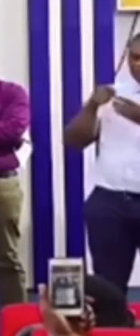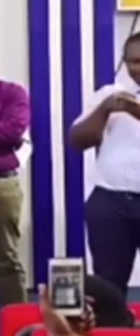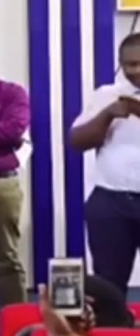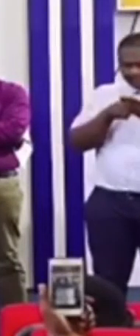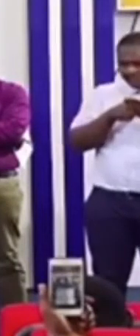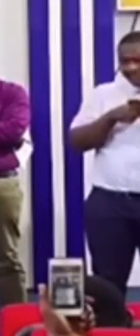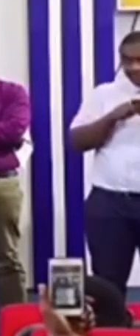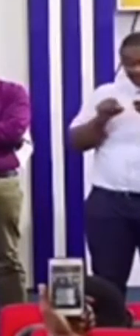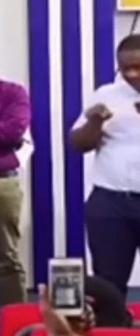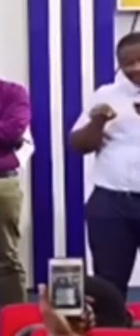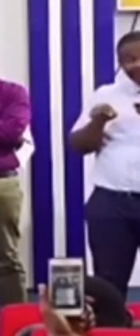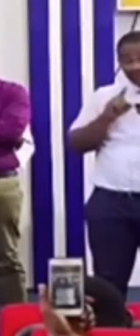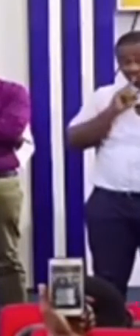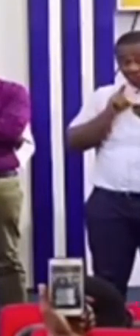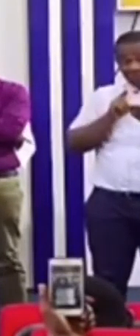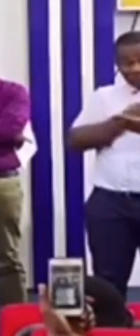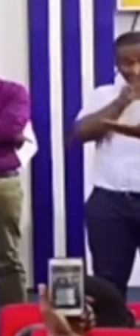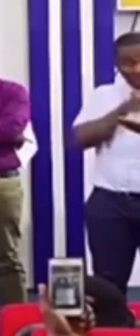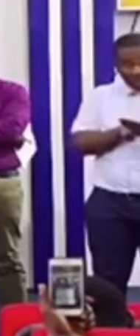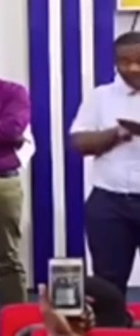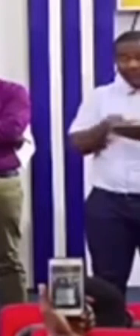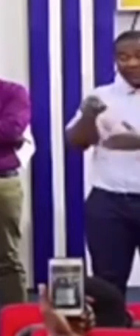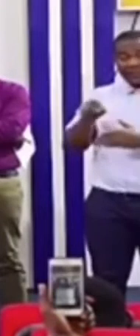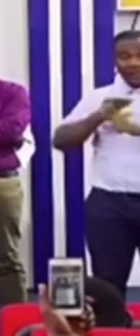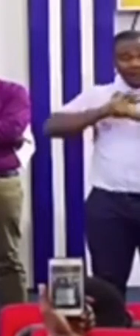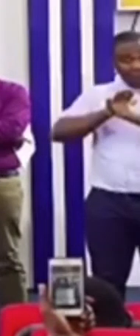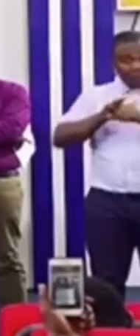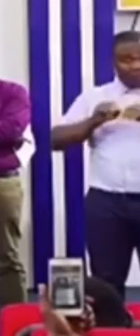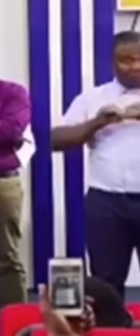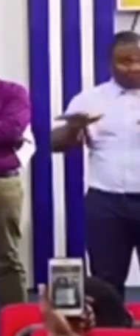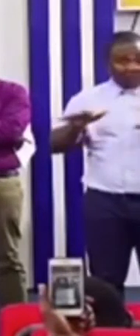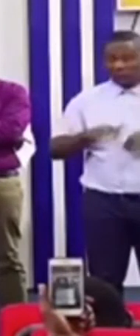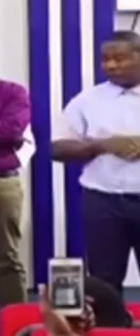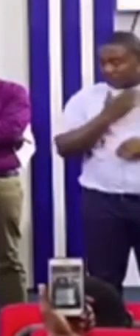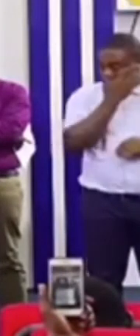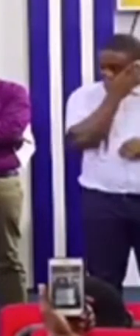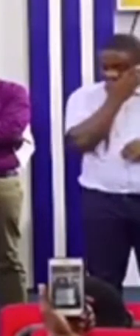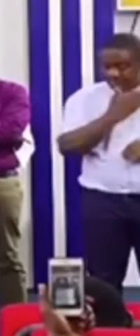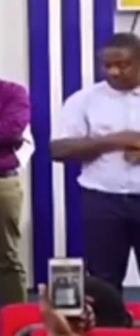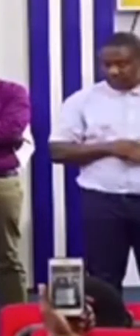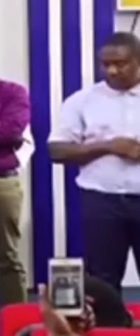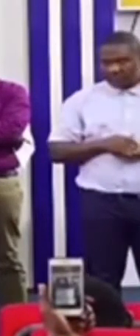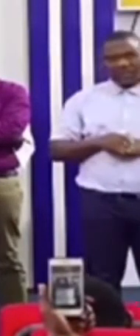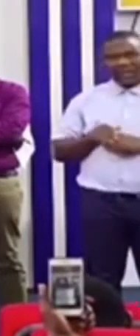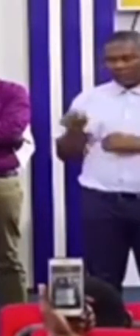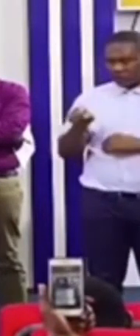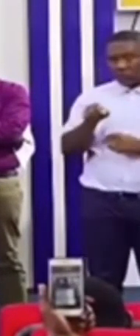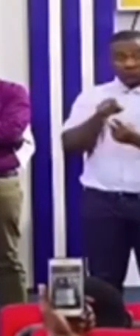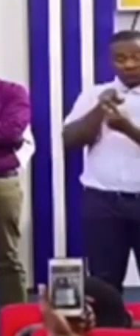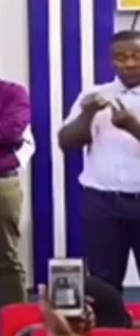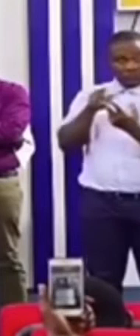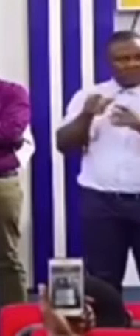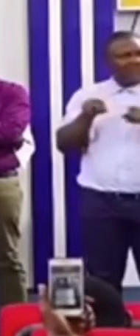indicating this is also another confirmed case of COVID-19. The two reports came the